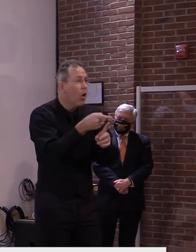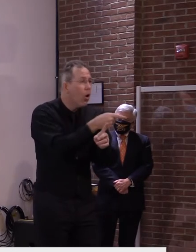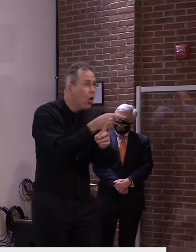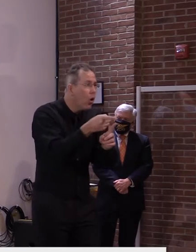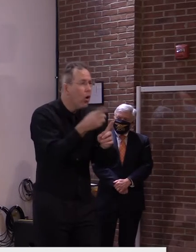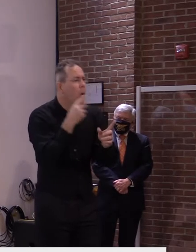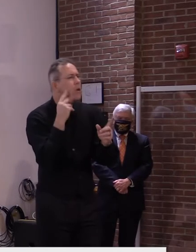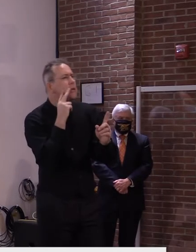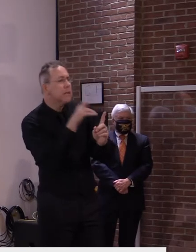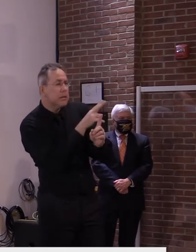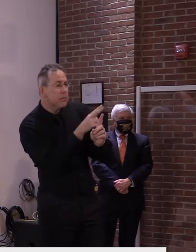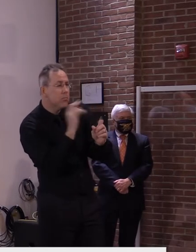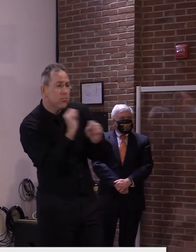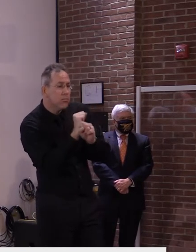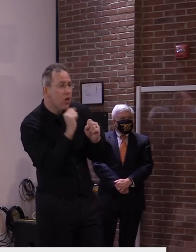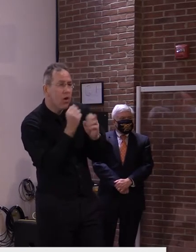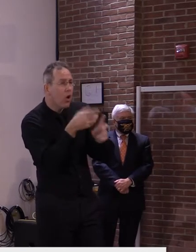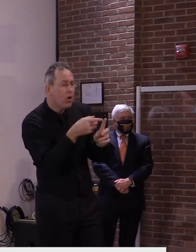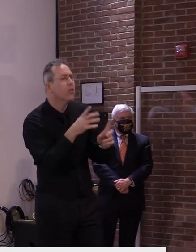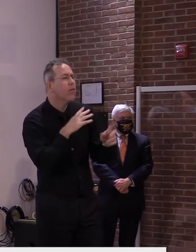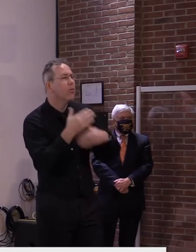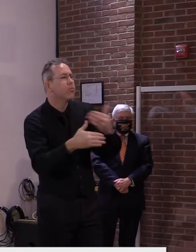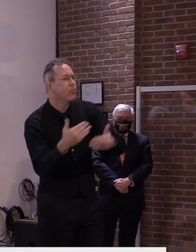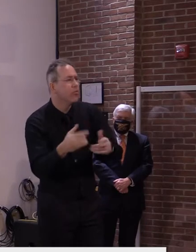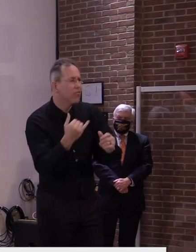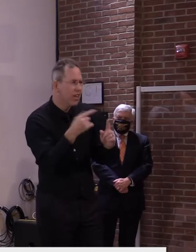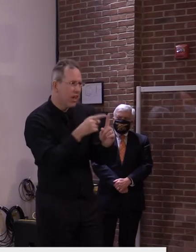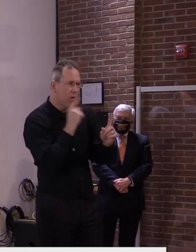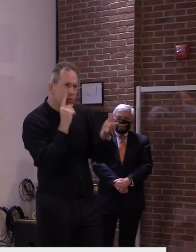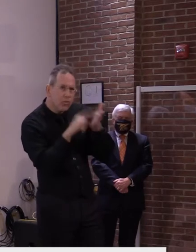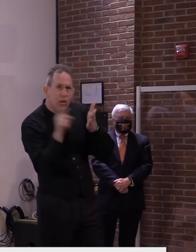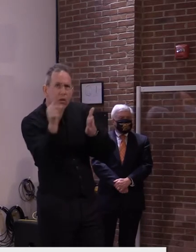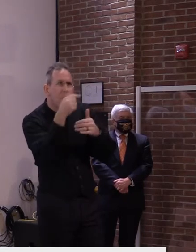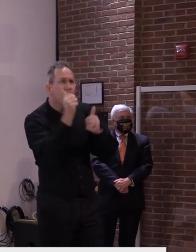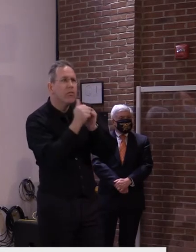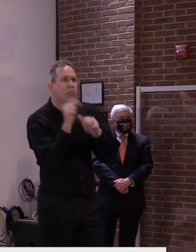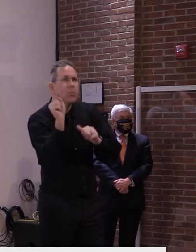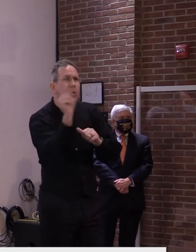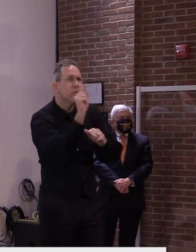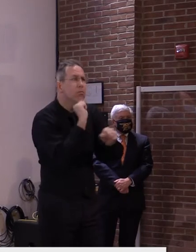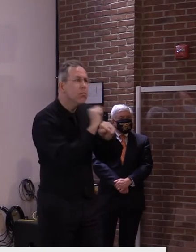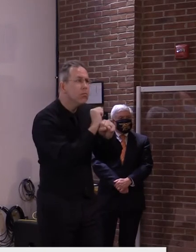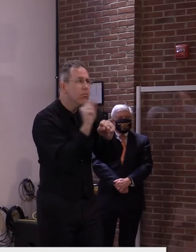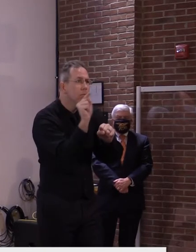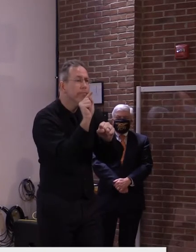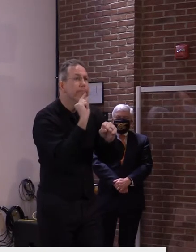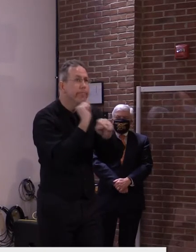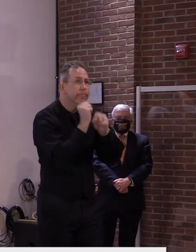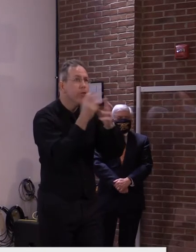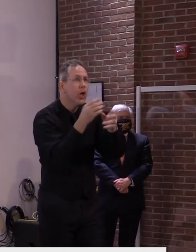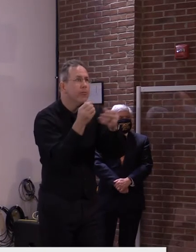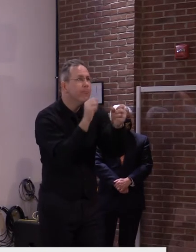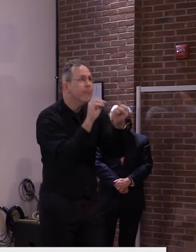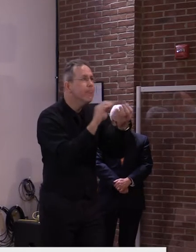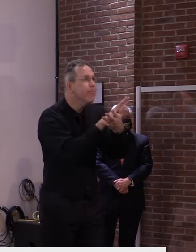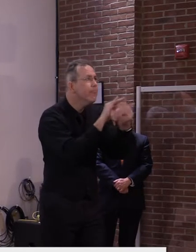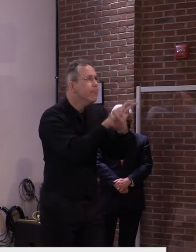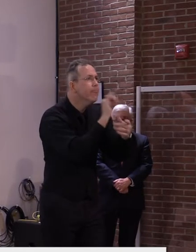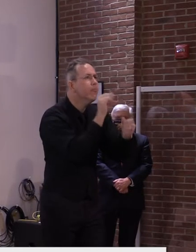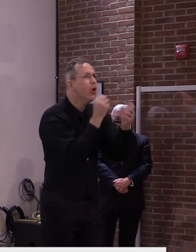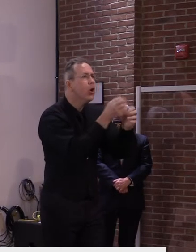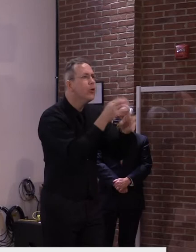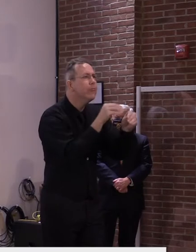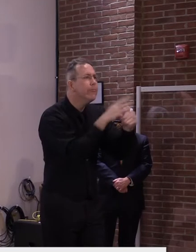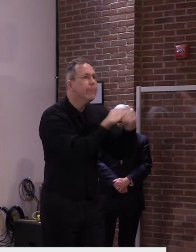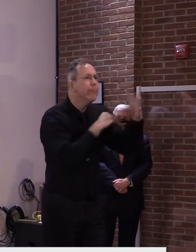of the collegiate sports, as we've seen. There has been some transmission between players on that